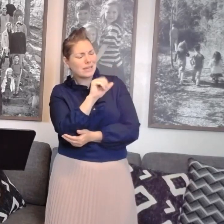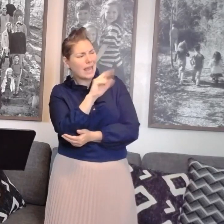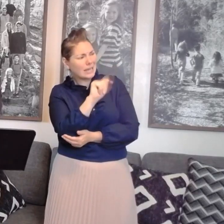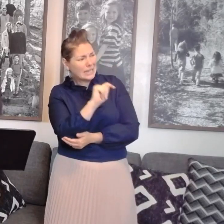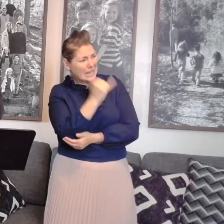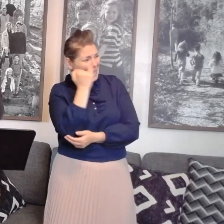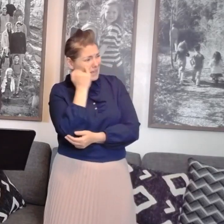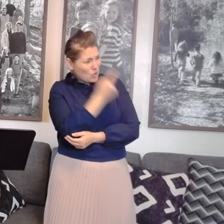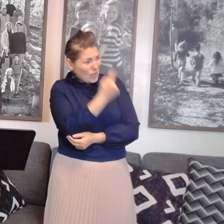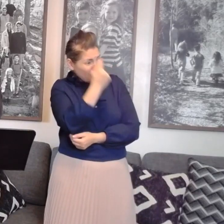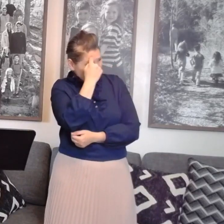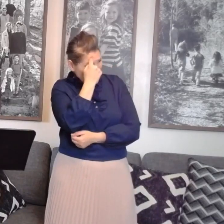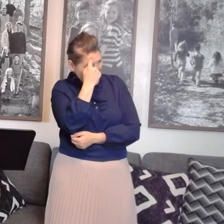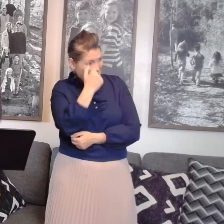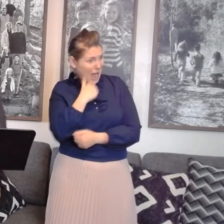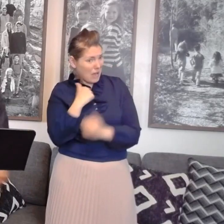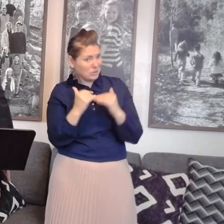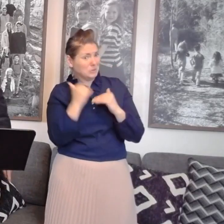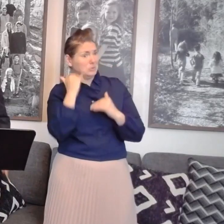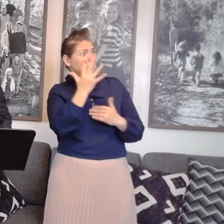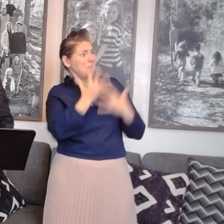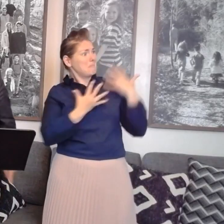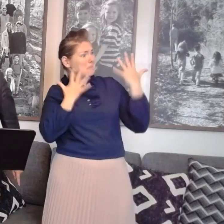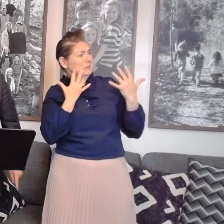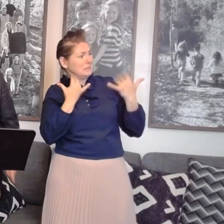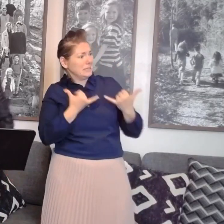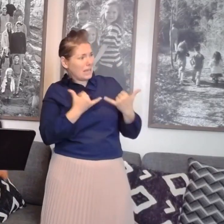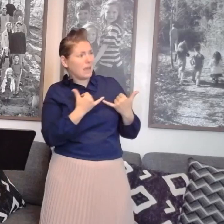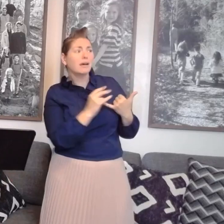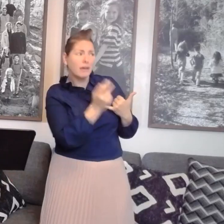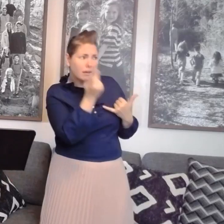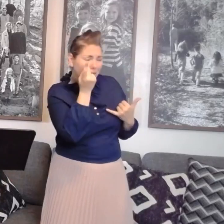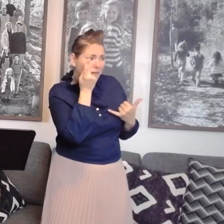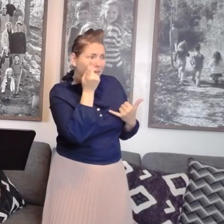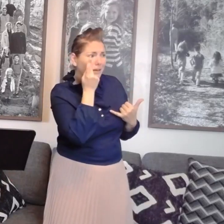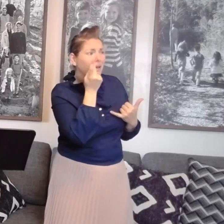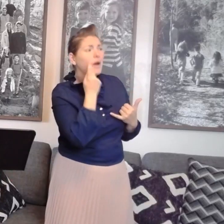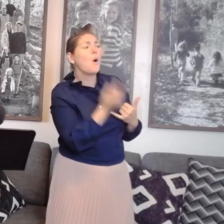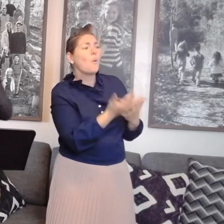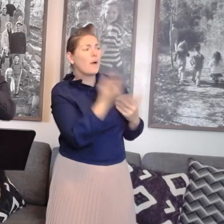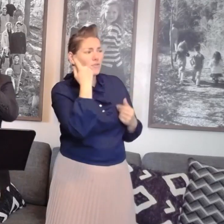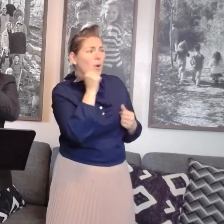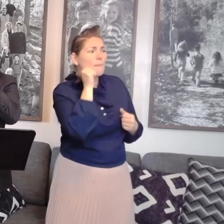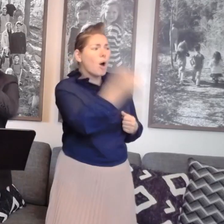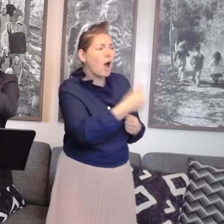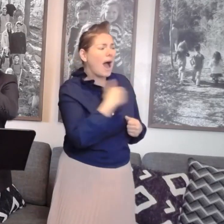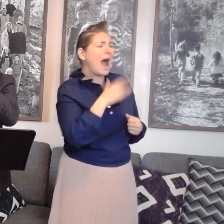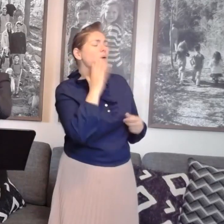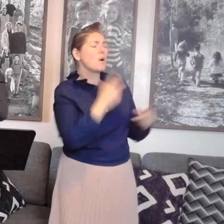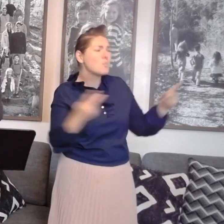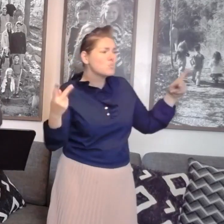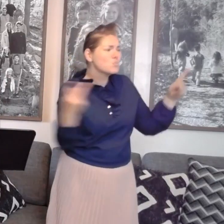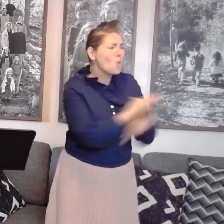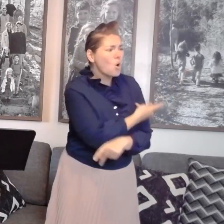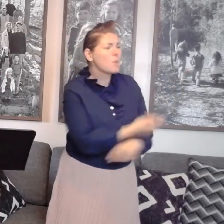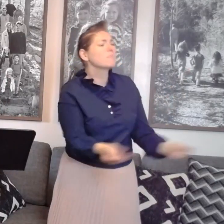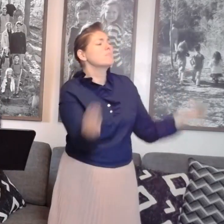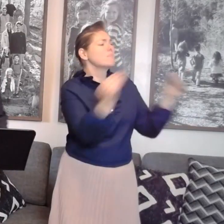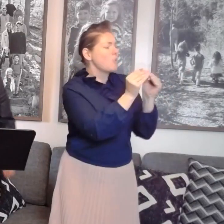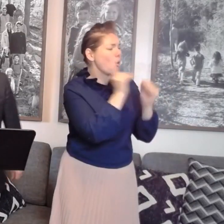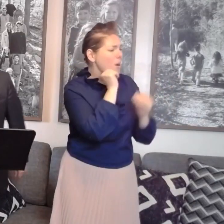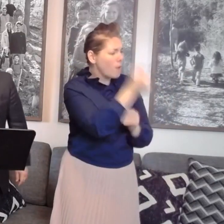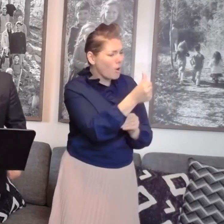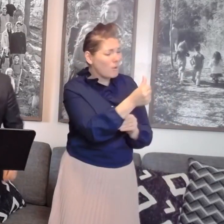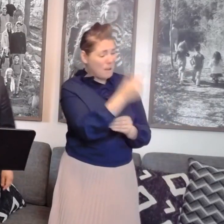you think that was something today, you ought to wait till tomorrow, because I'll do even more tomorrow. It's